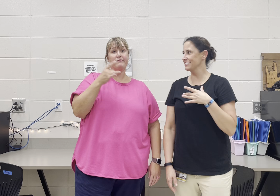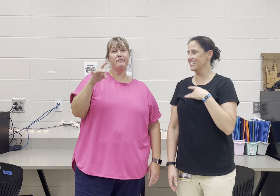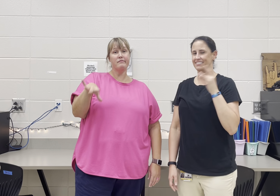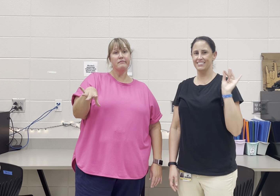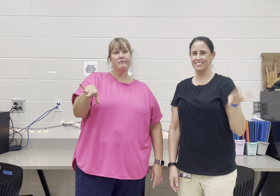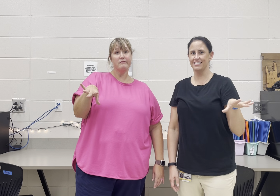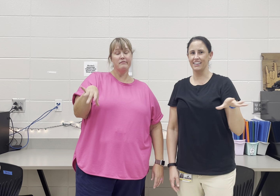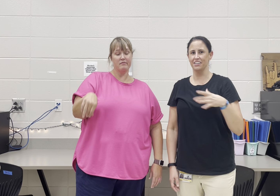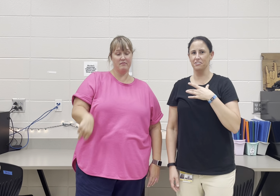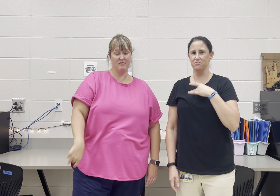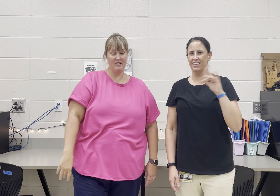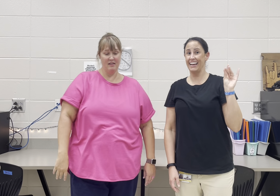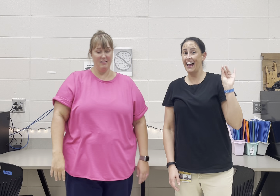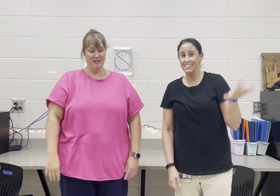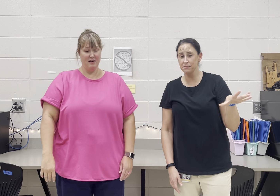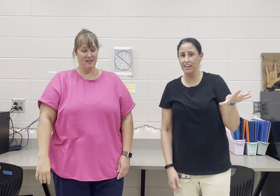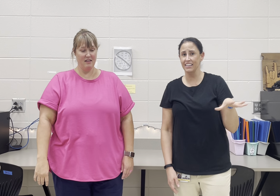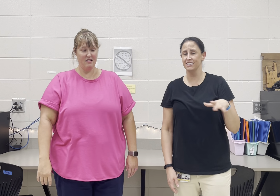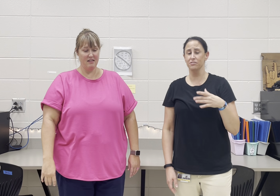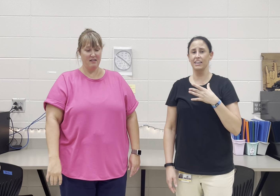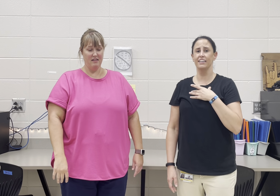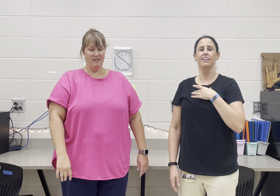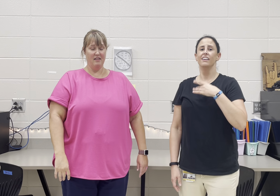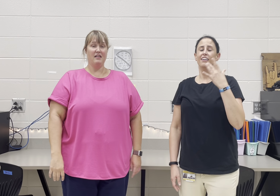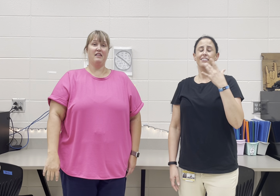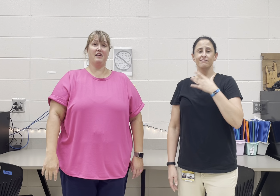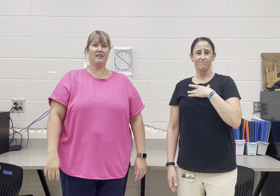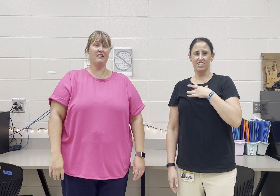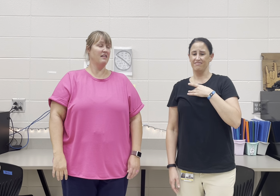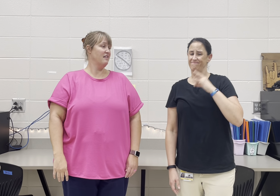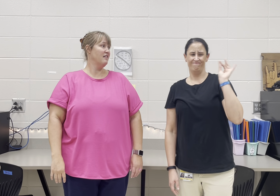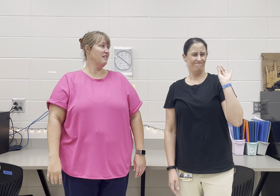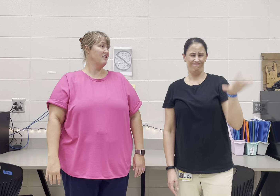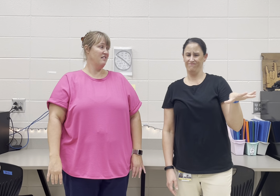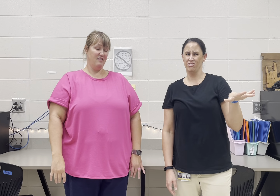like psycho, like smiling, don't like. Just throw it away.